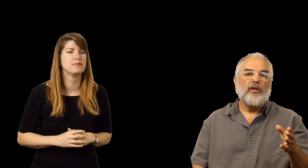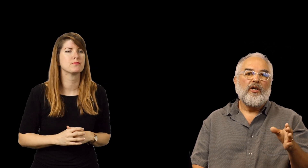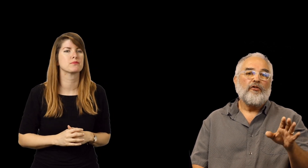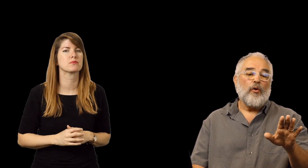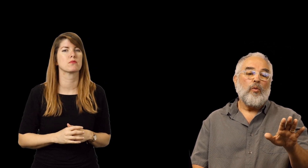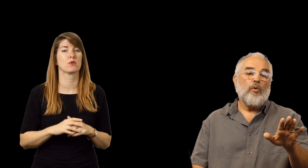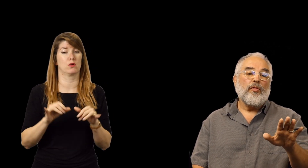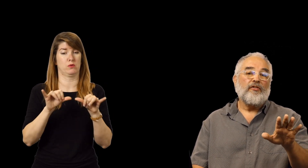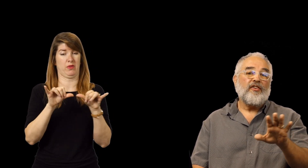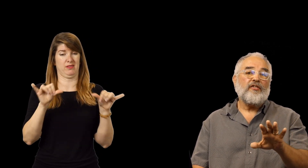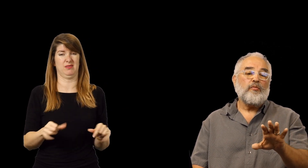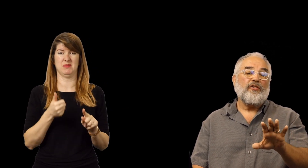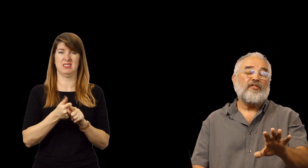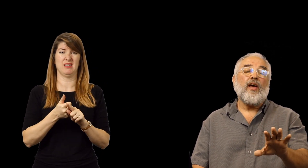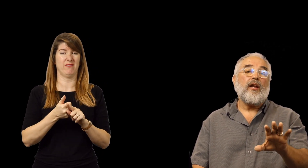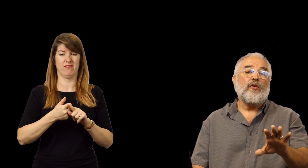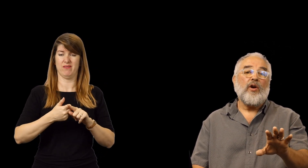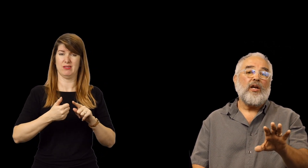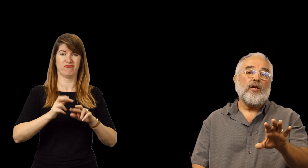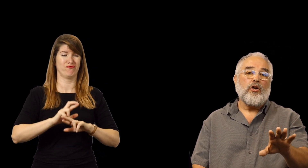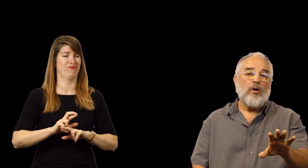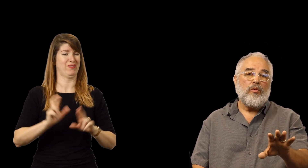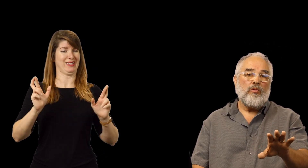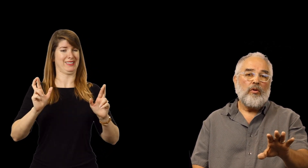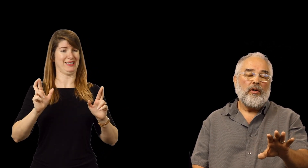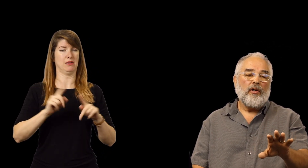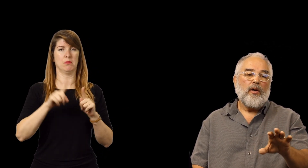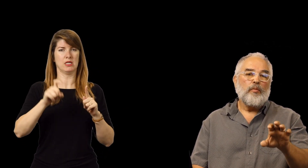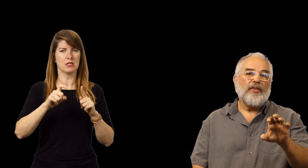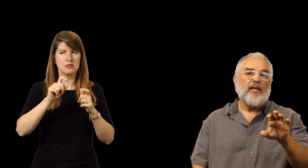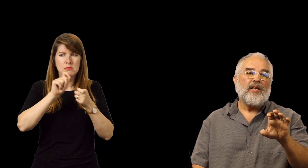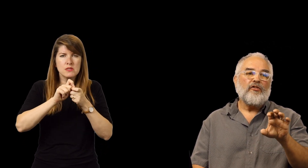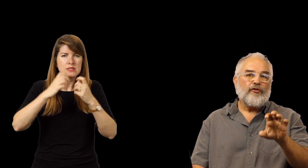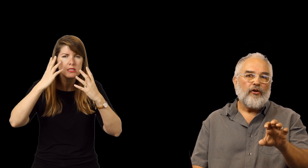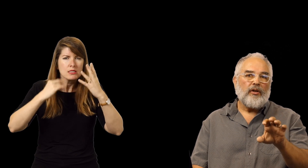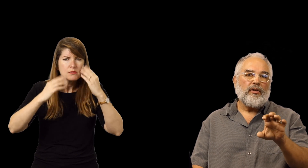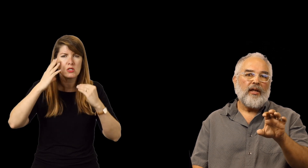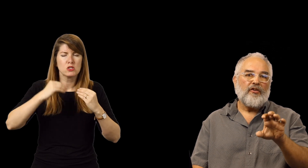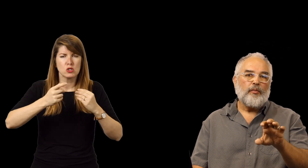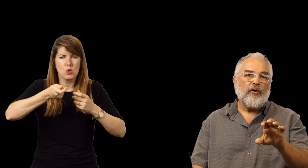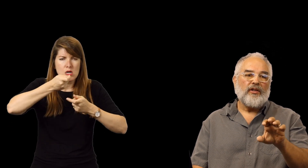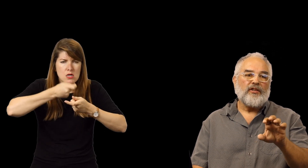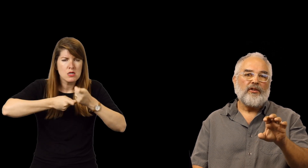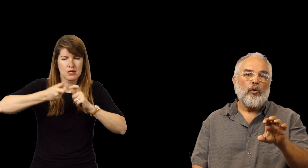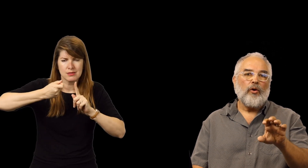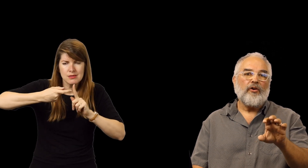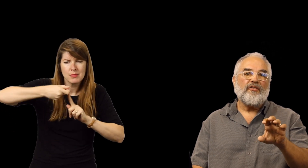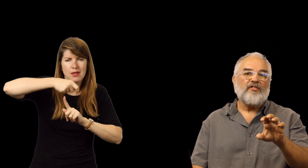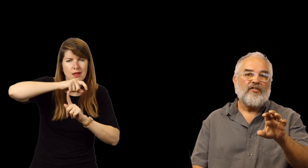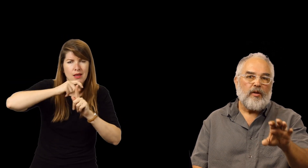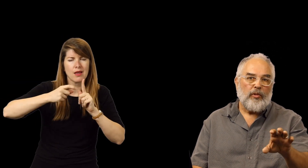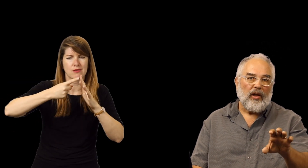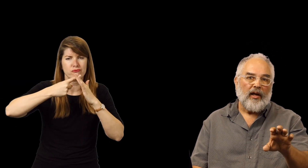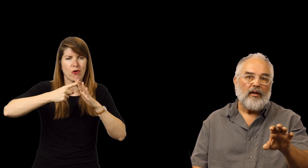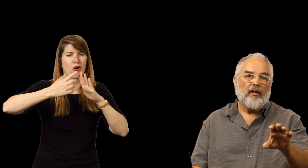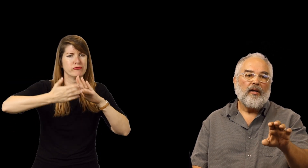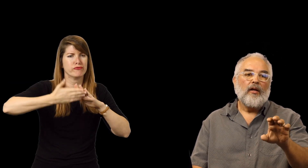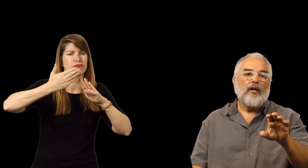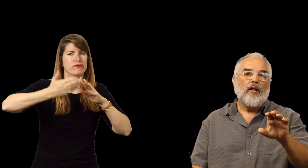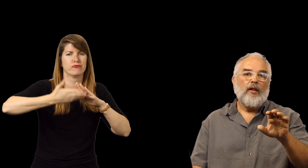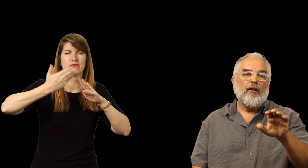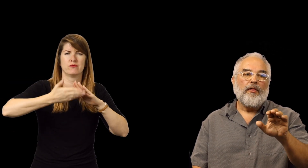do. So the system is set and ready to go, but they need certain experiences in order to